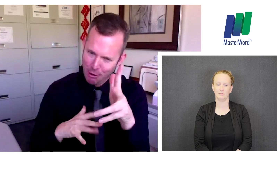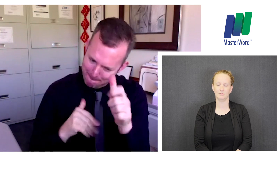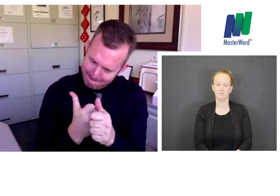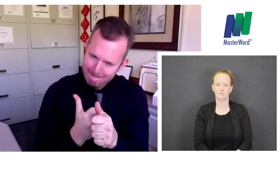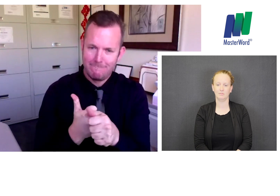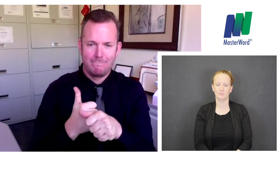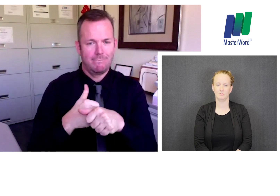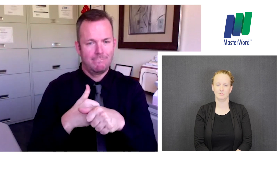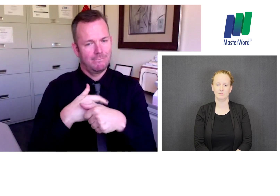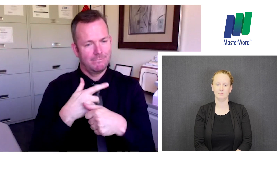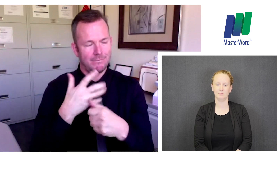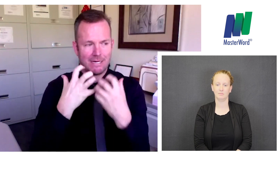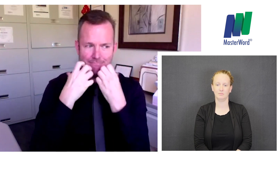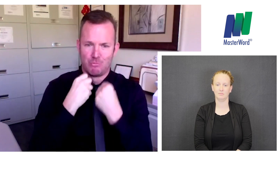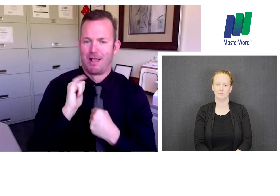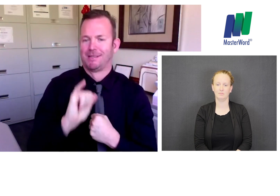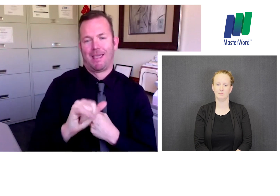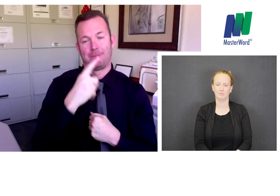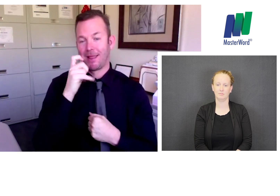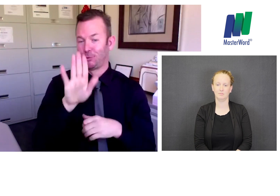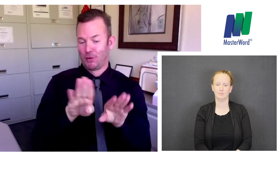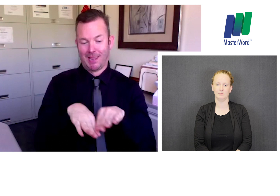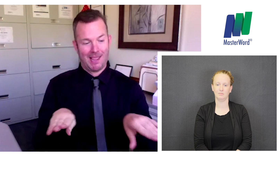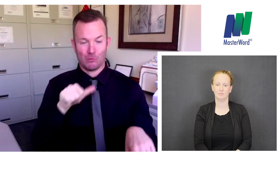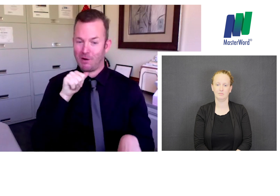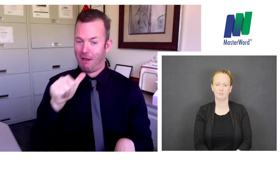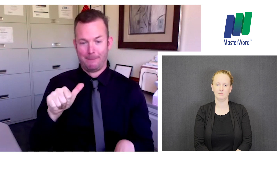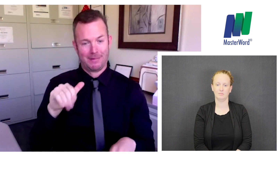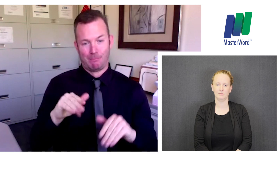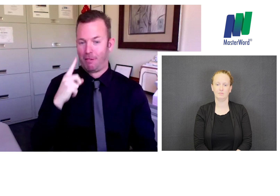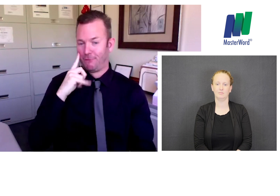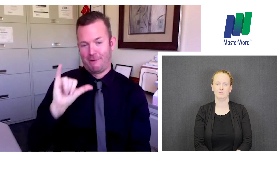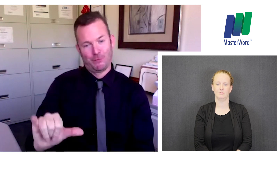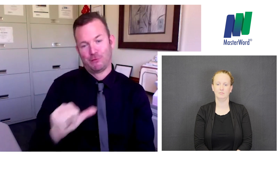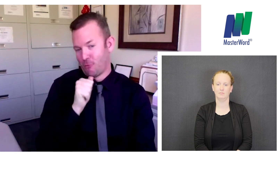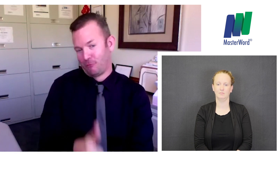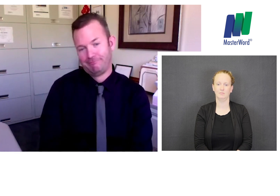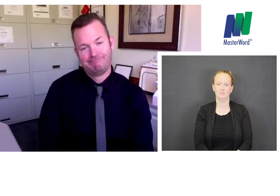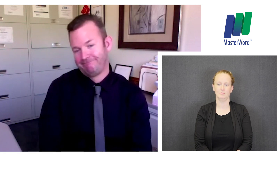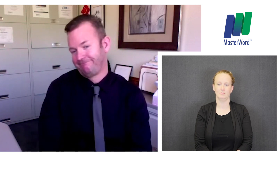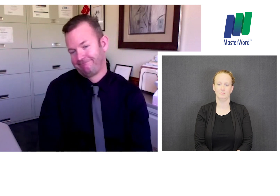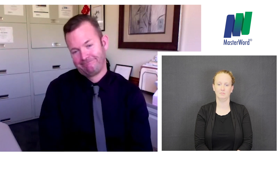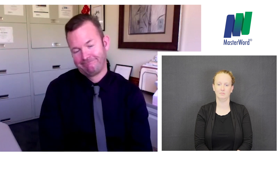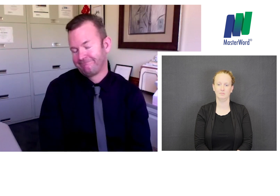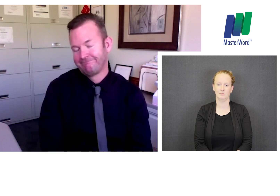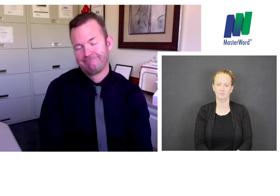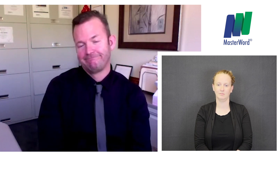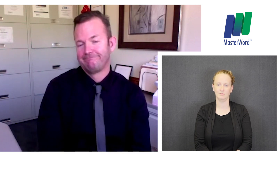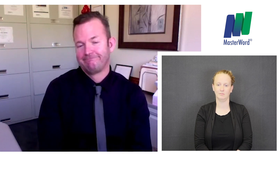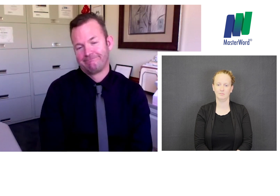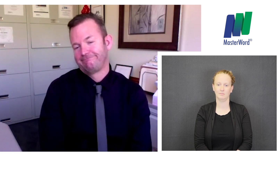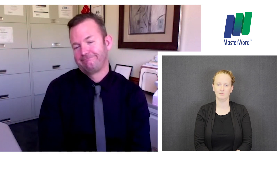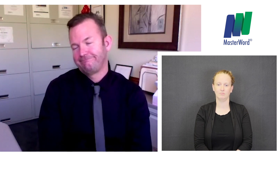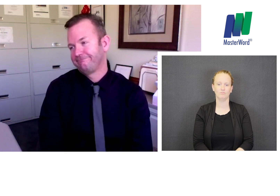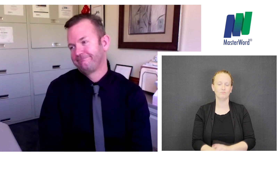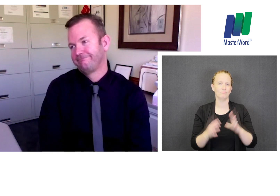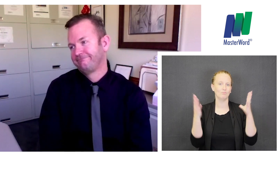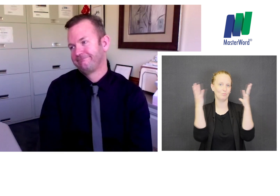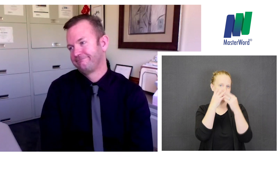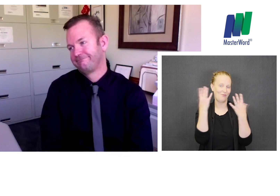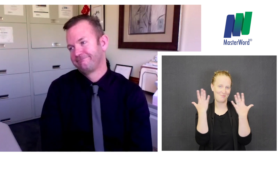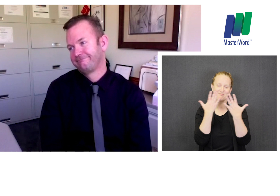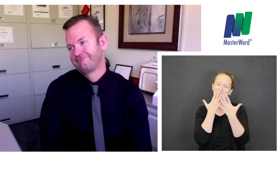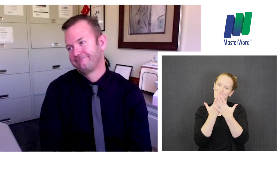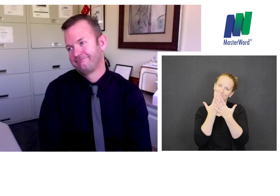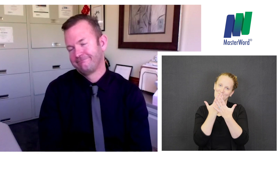opportunity to practice some of these things, and maybe even get caught up with those that we love around us, just because we won't always have this